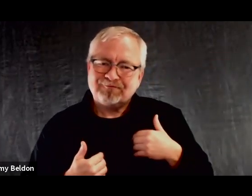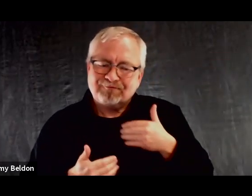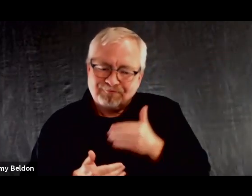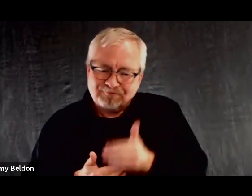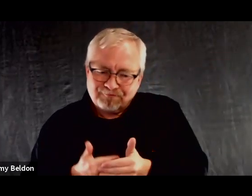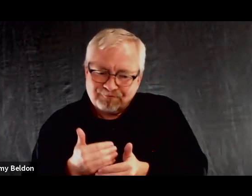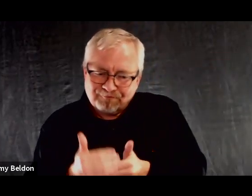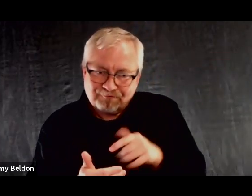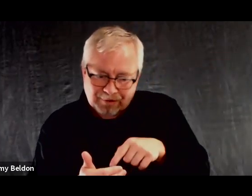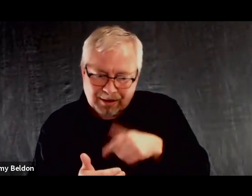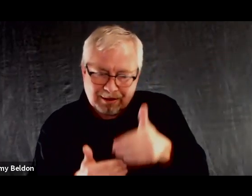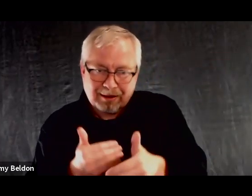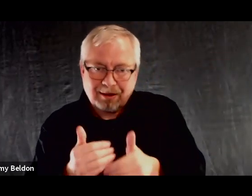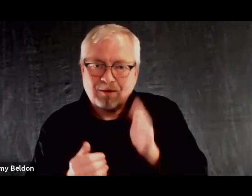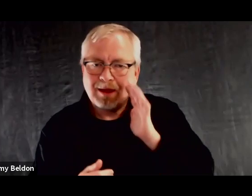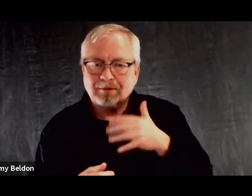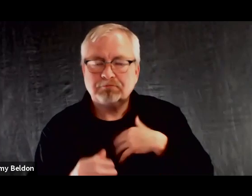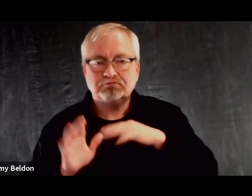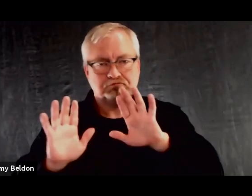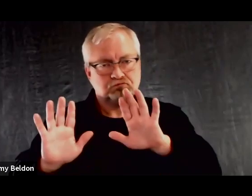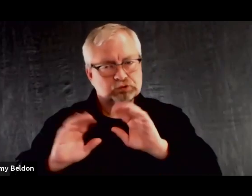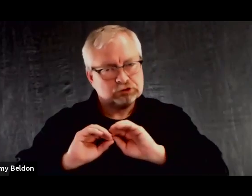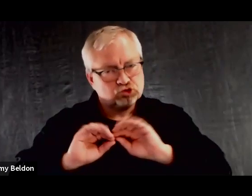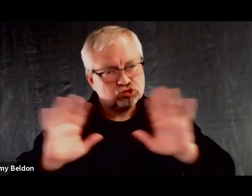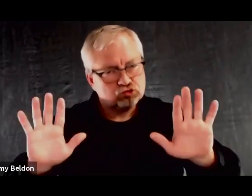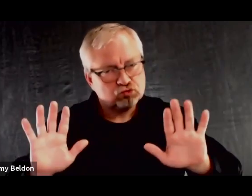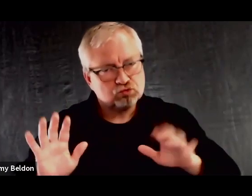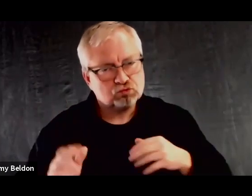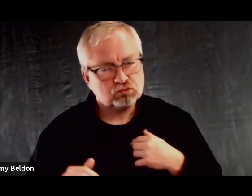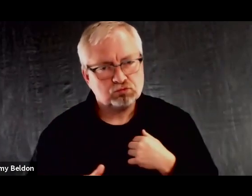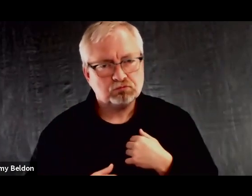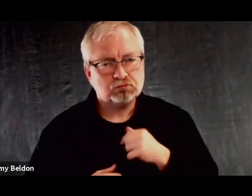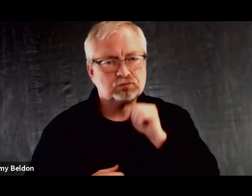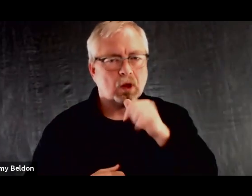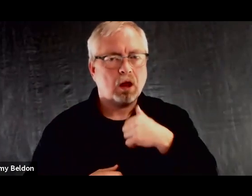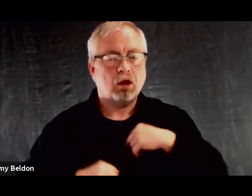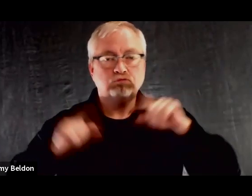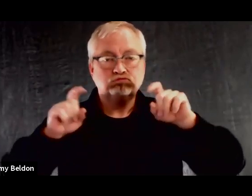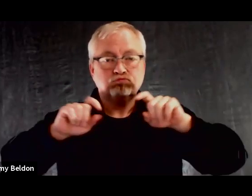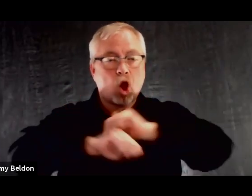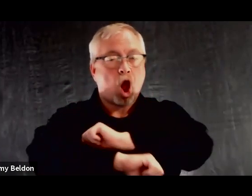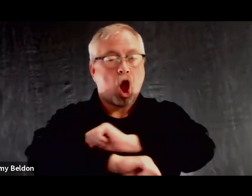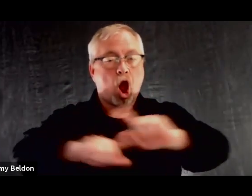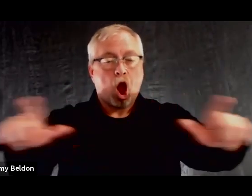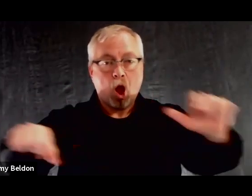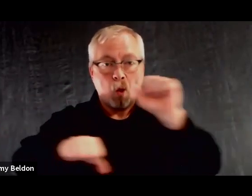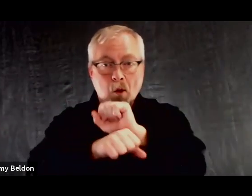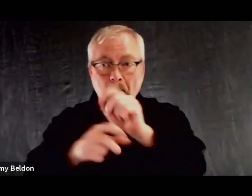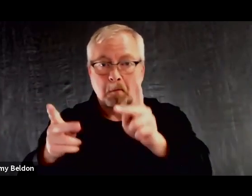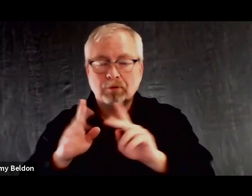And I want to be clear, we're not testing every workplace, we're not testing every situation, but if there was